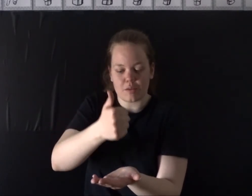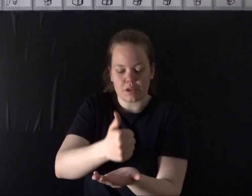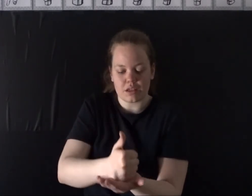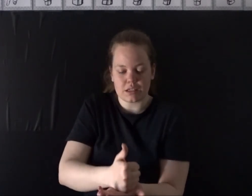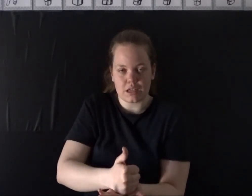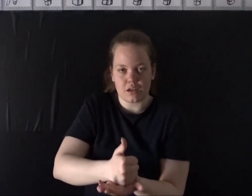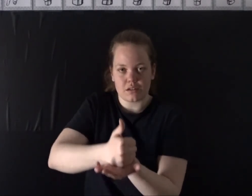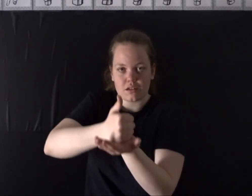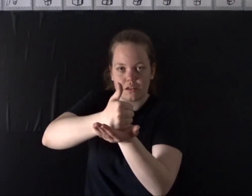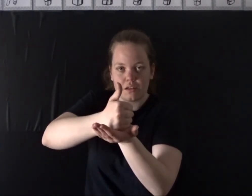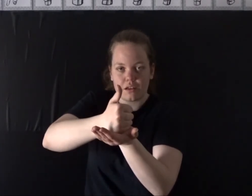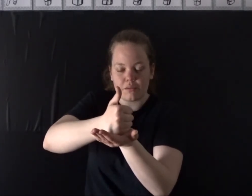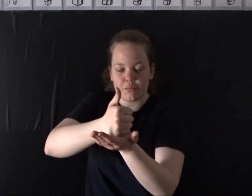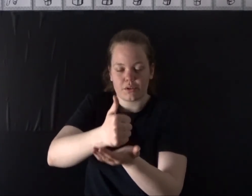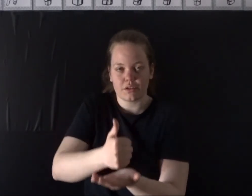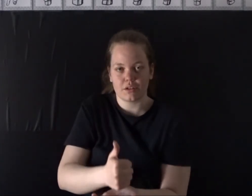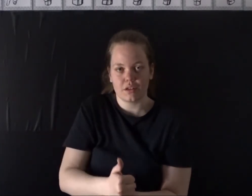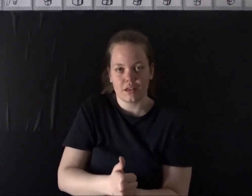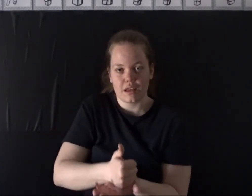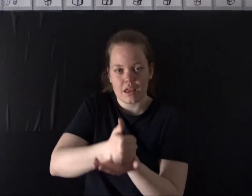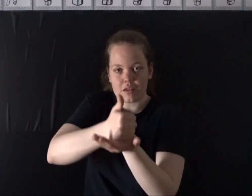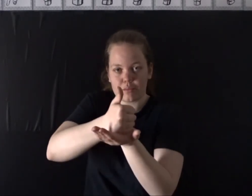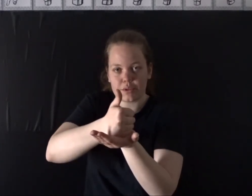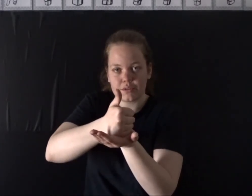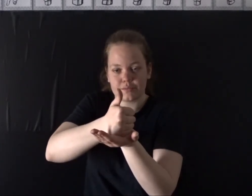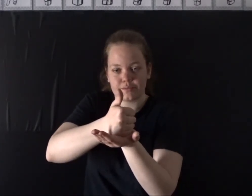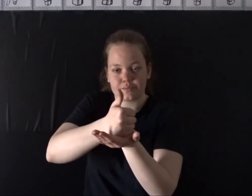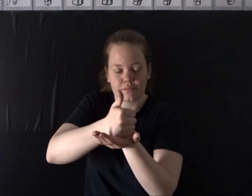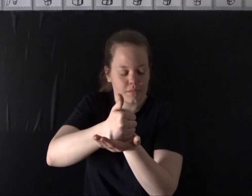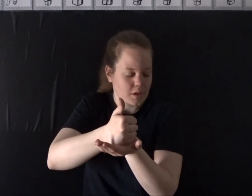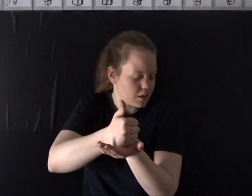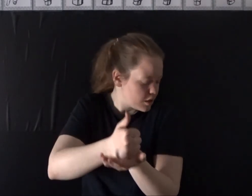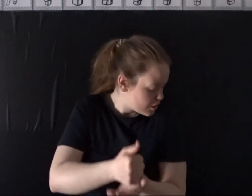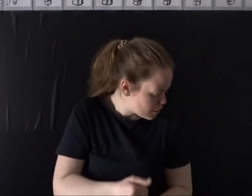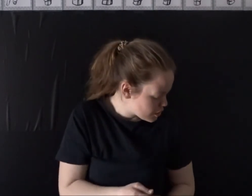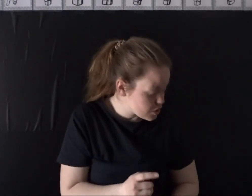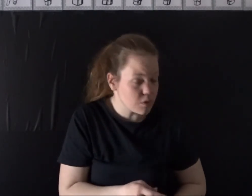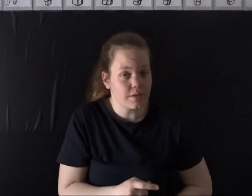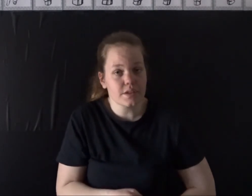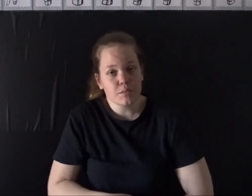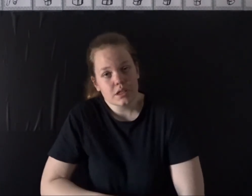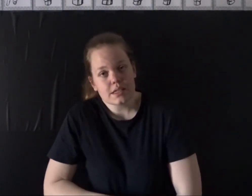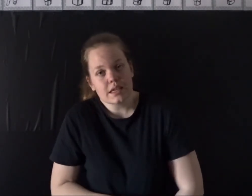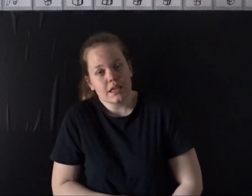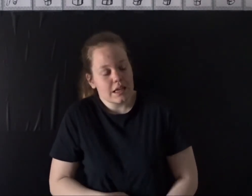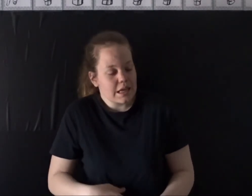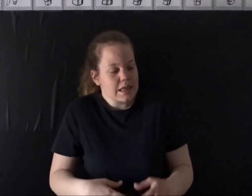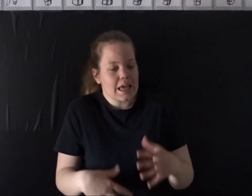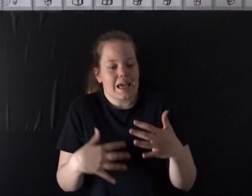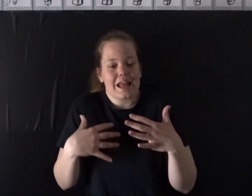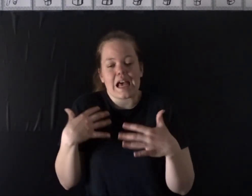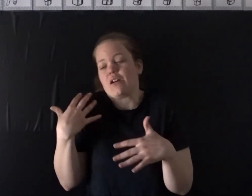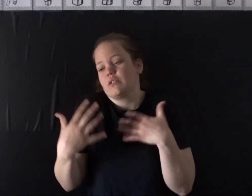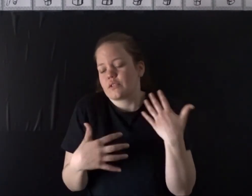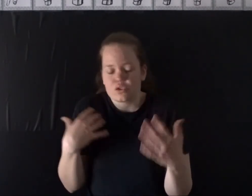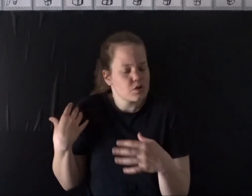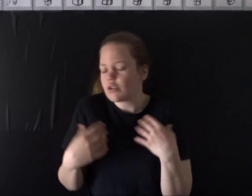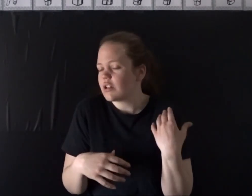this hand. Up. Help. So if someone's in that out of control, if